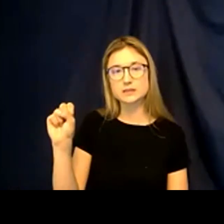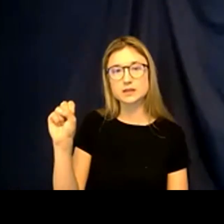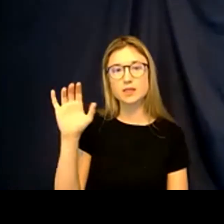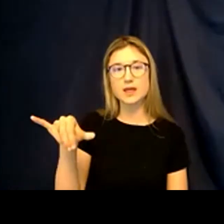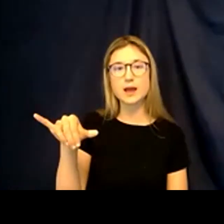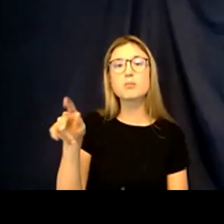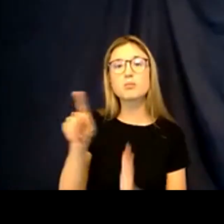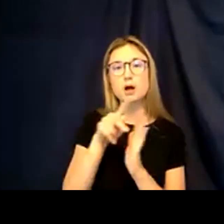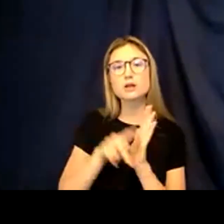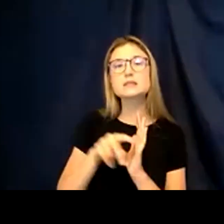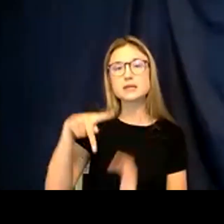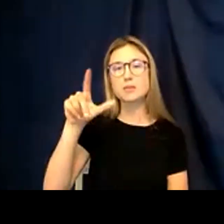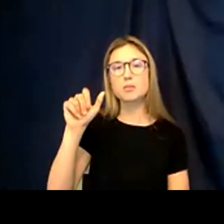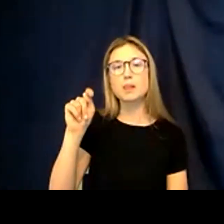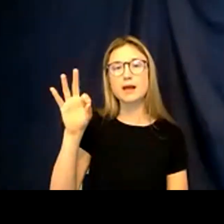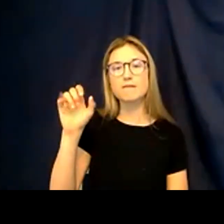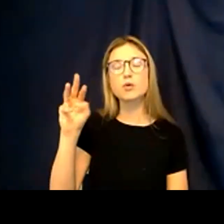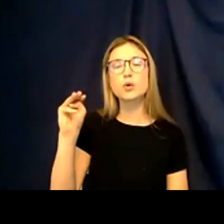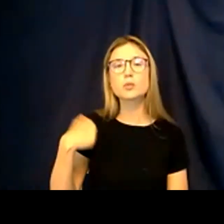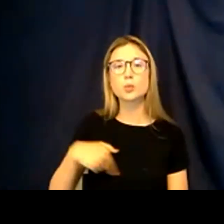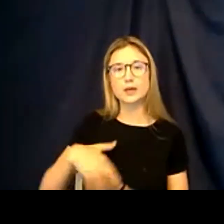policy platforms that we adopted in December.